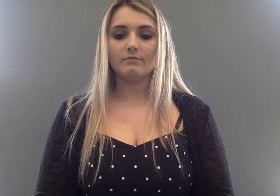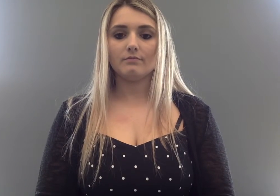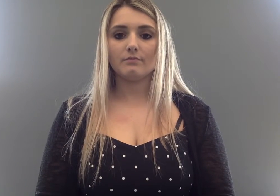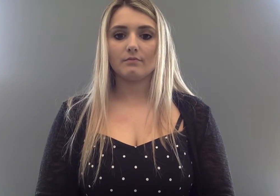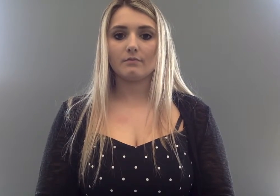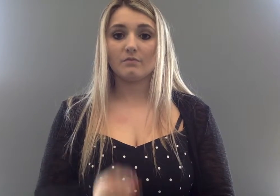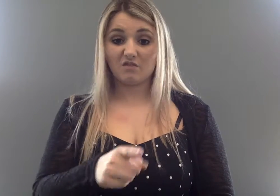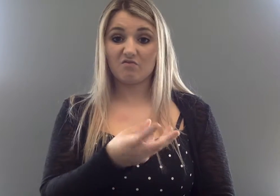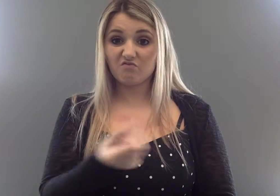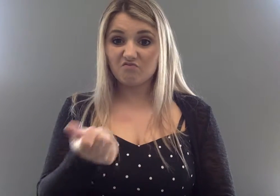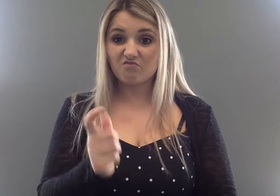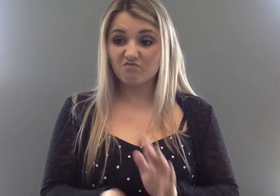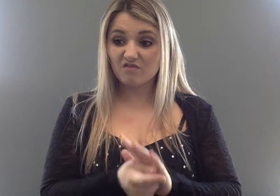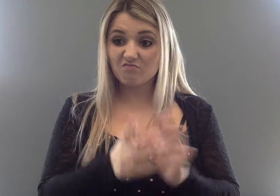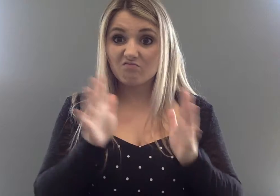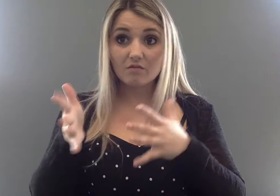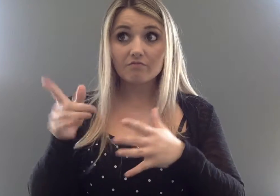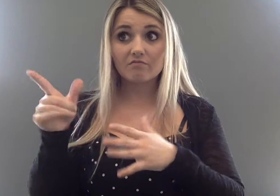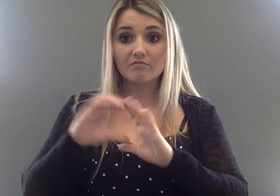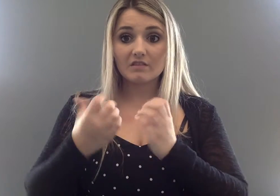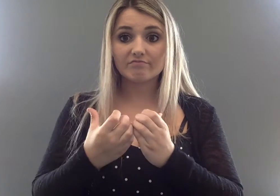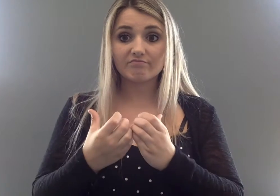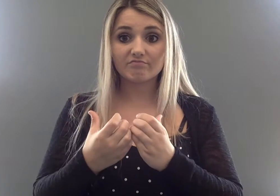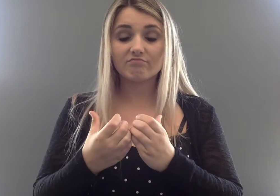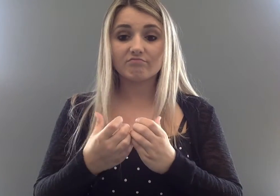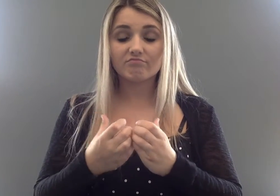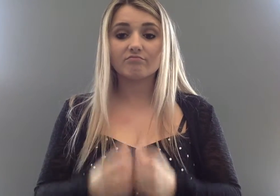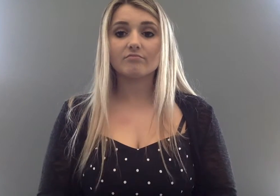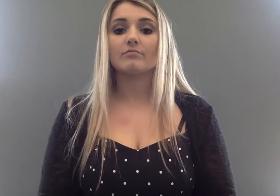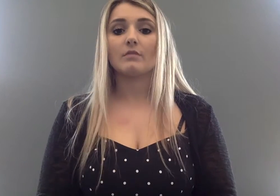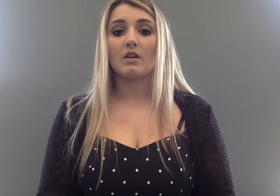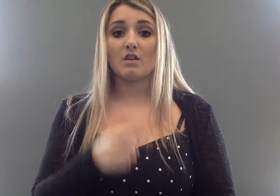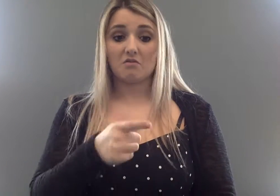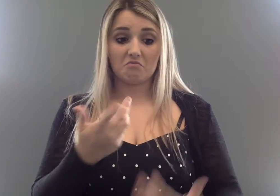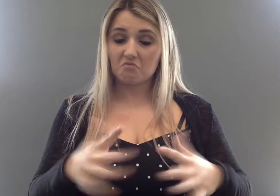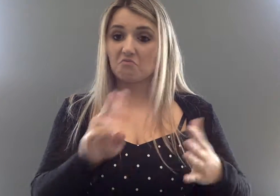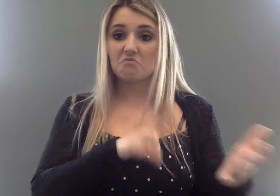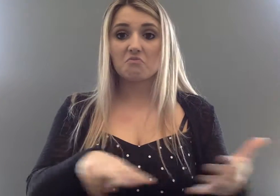minutes to do that. If you've already read 2, you can go on and start 3.